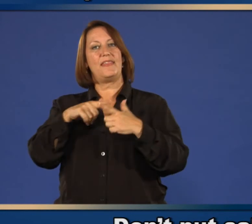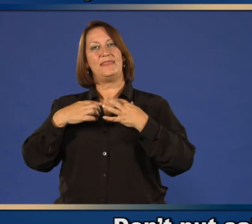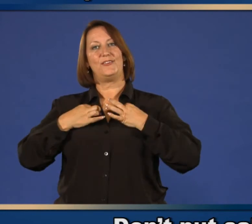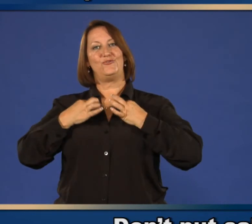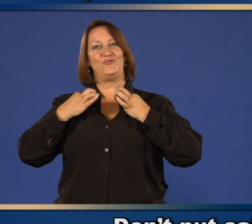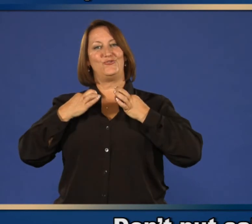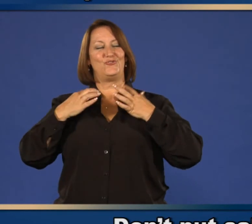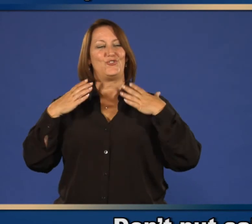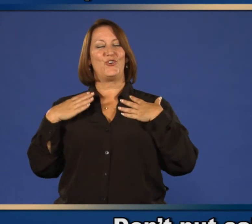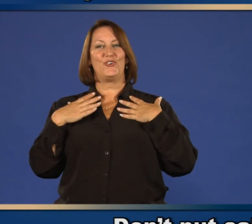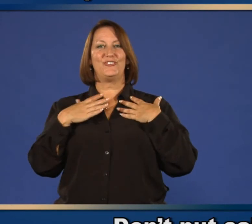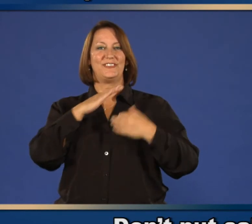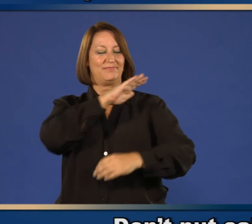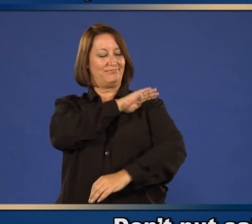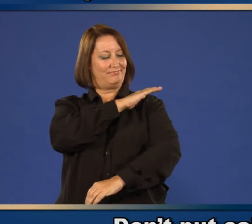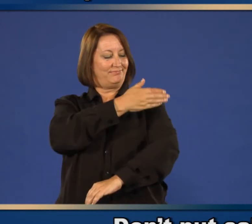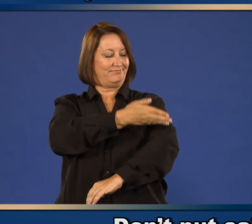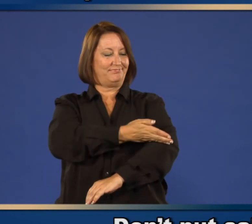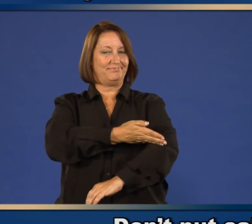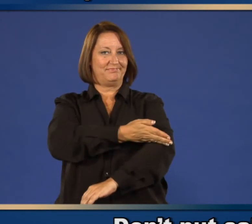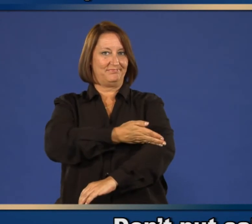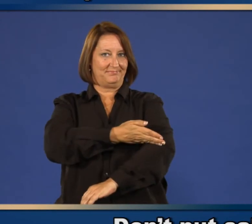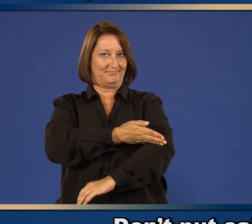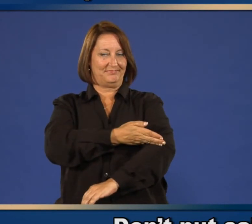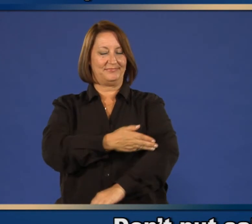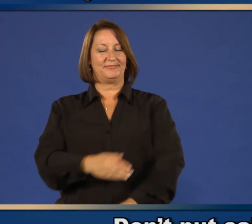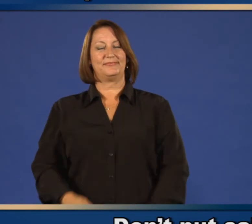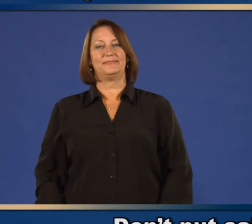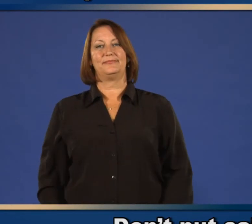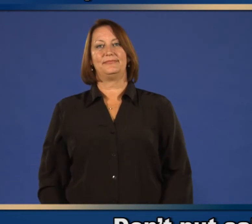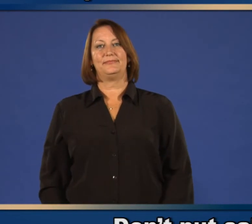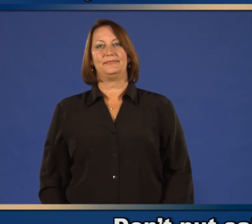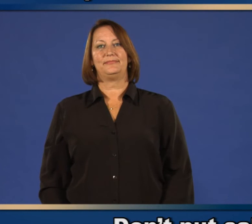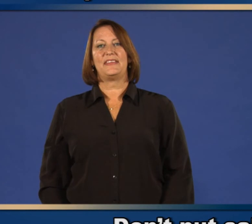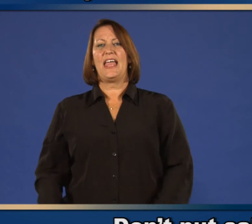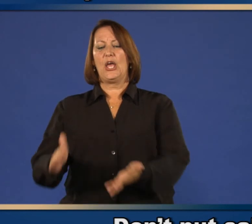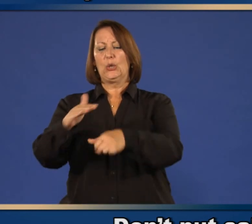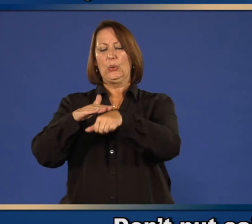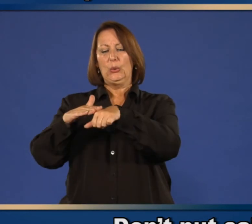Don't put salves or ointments on the vaccination site.